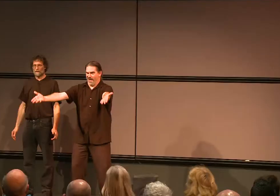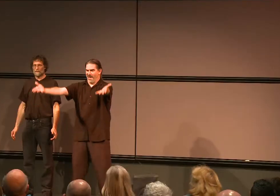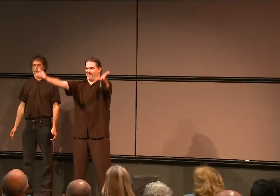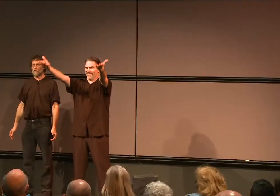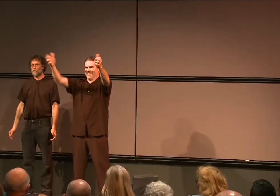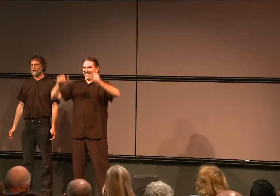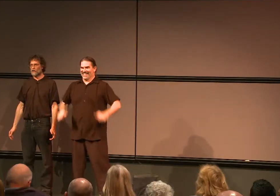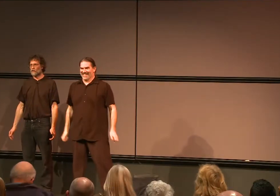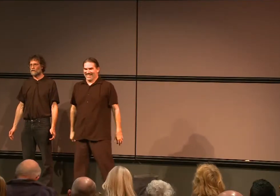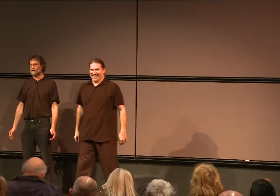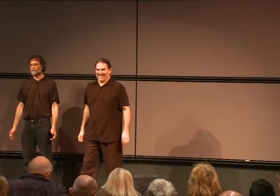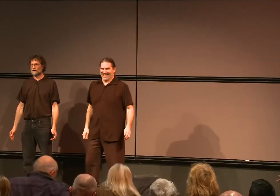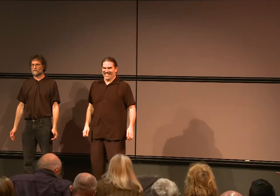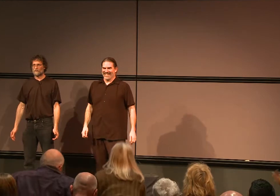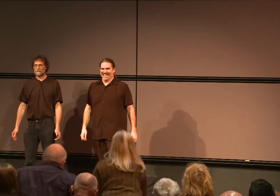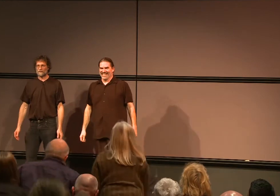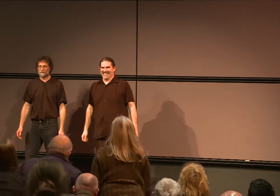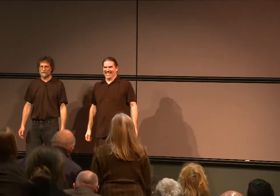You're group 2.